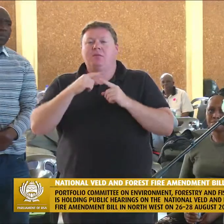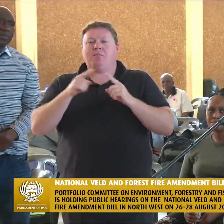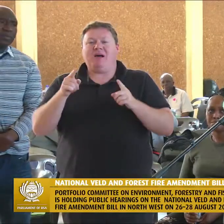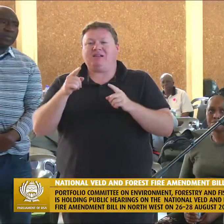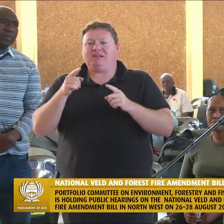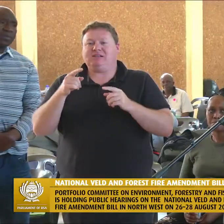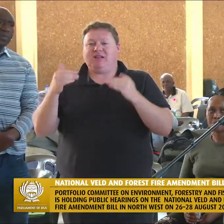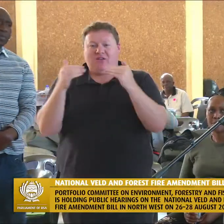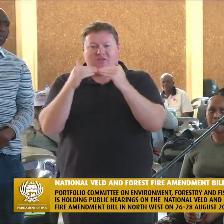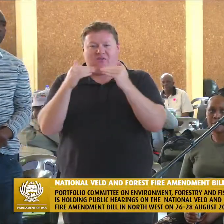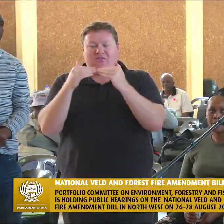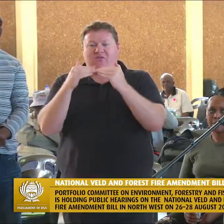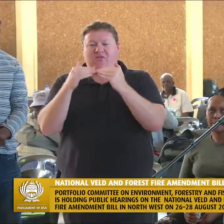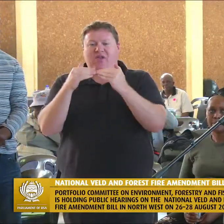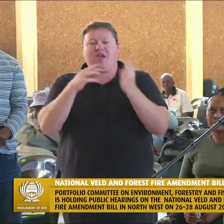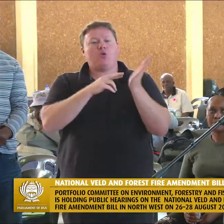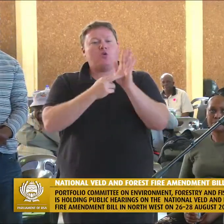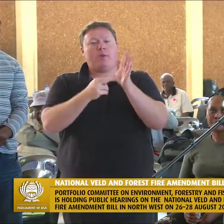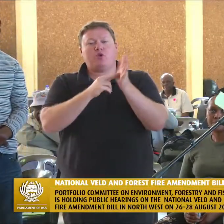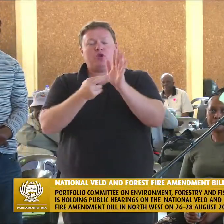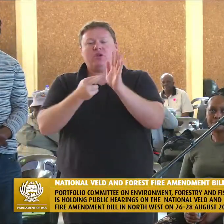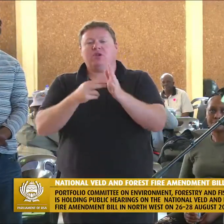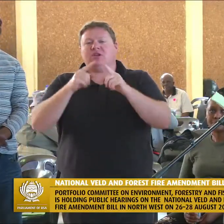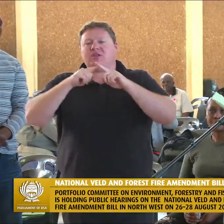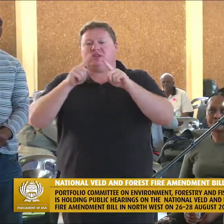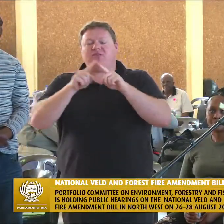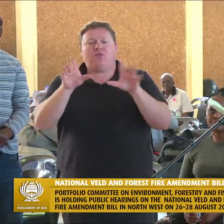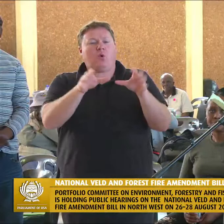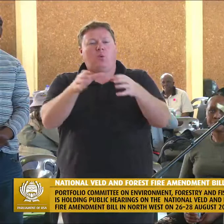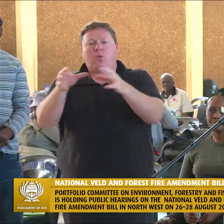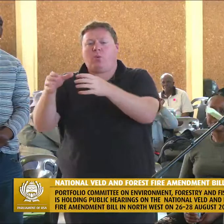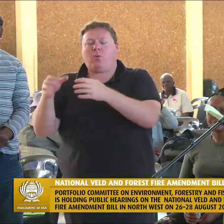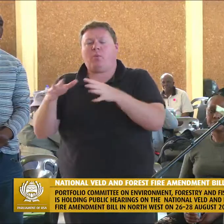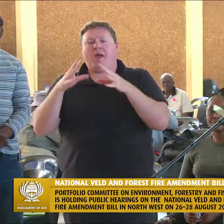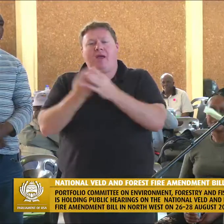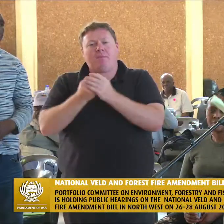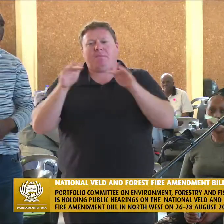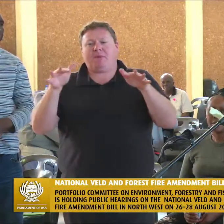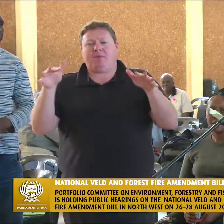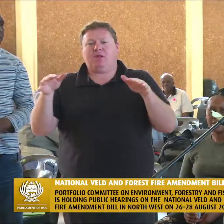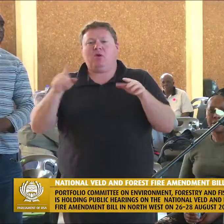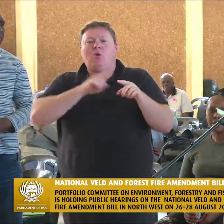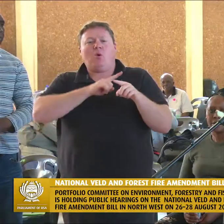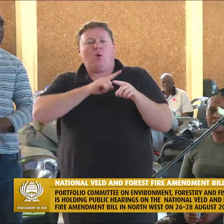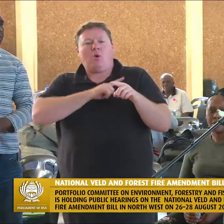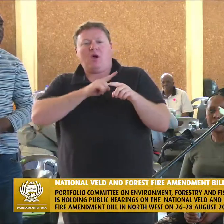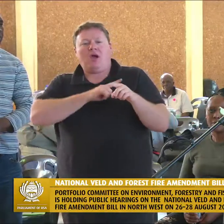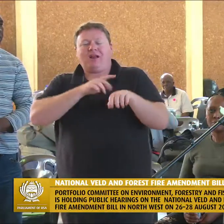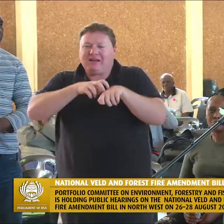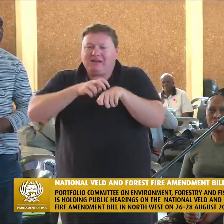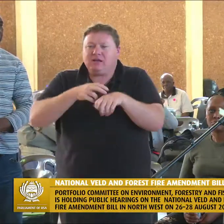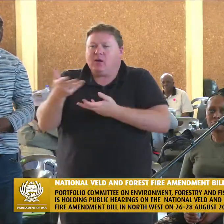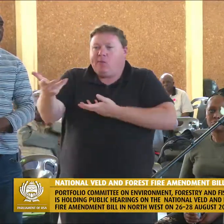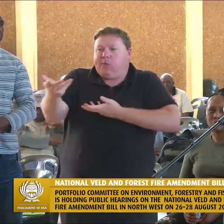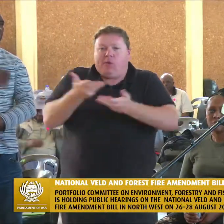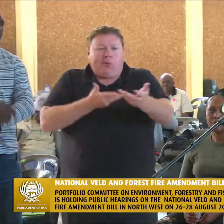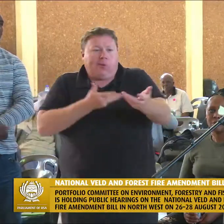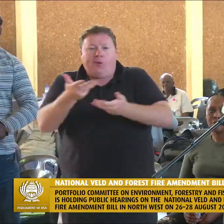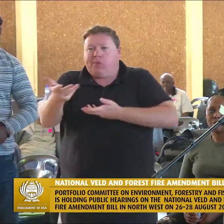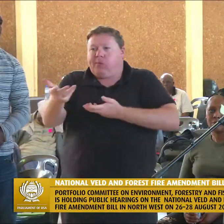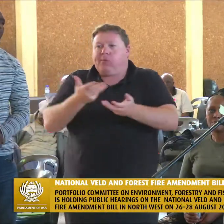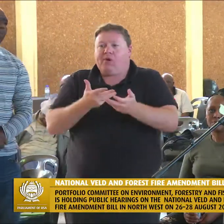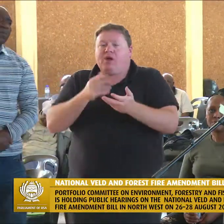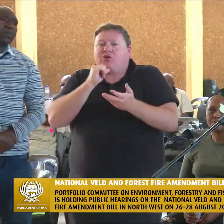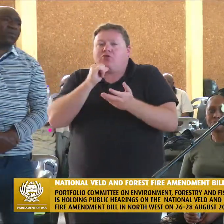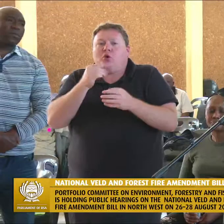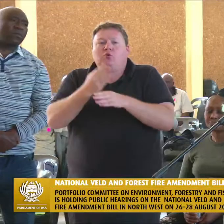representation of those multiple stakeholders so that we can engage with each other and not not necessarily in silos